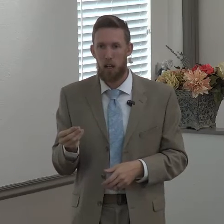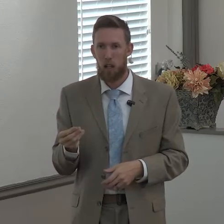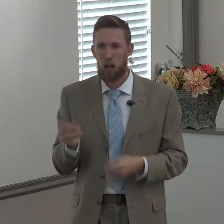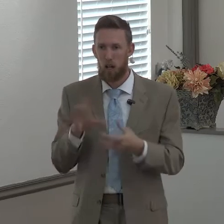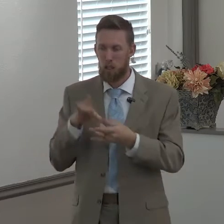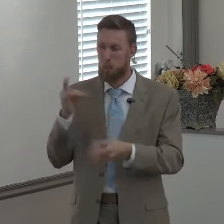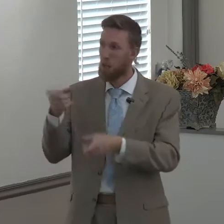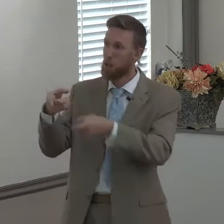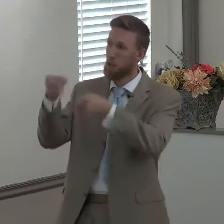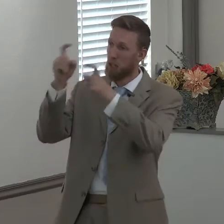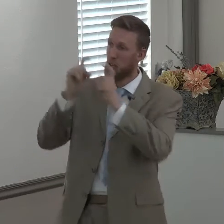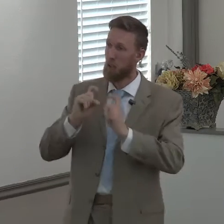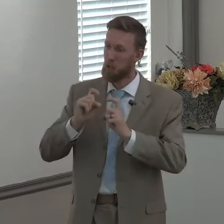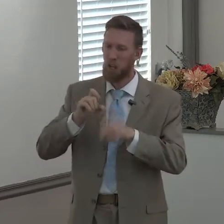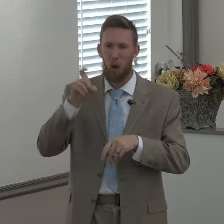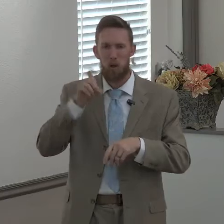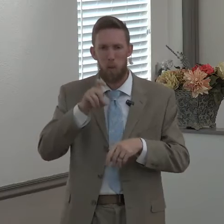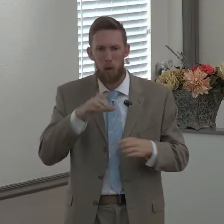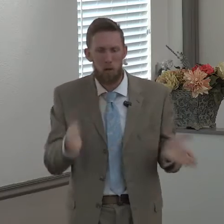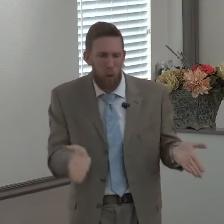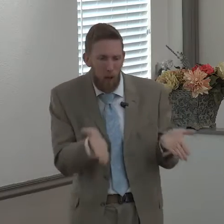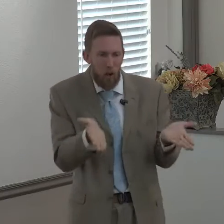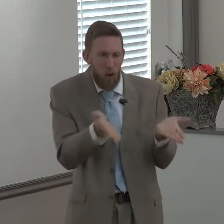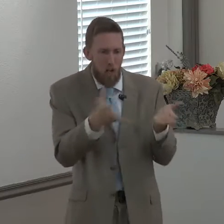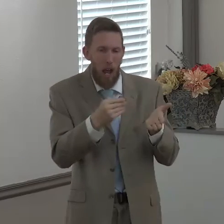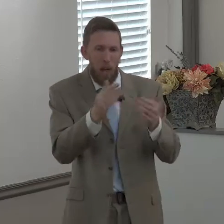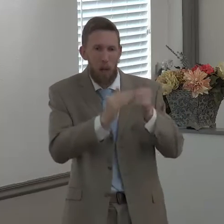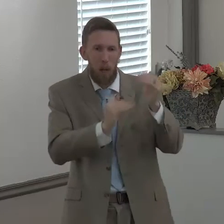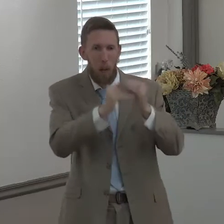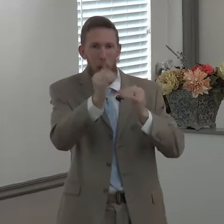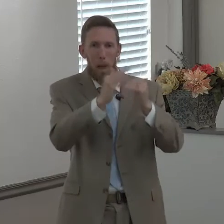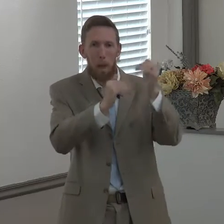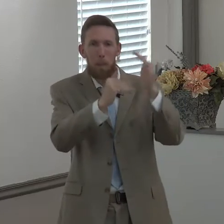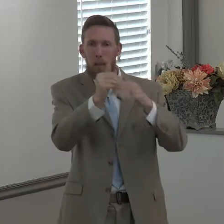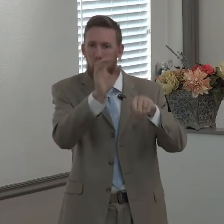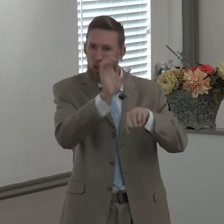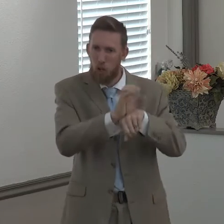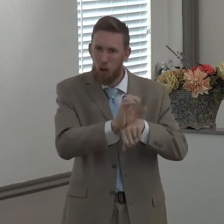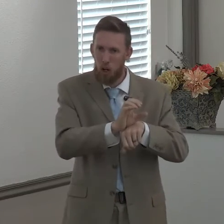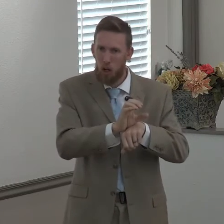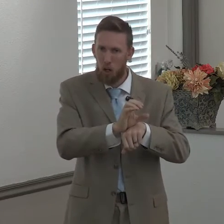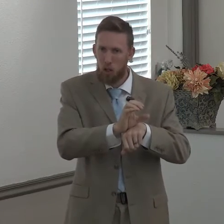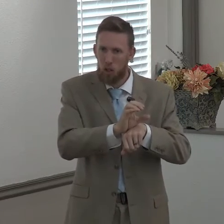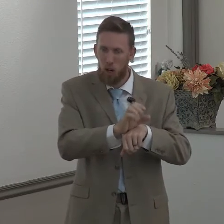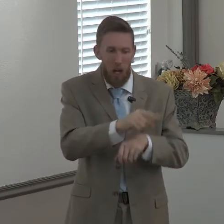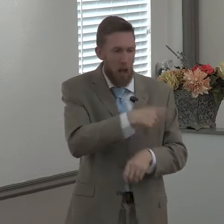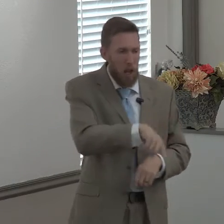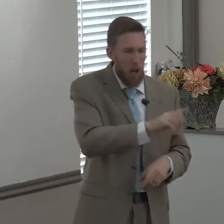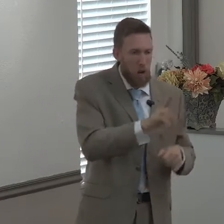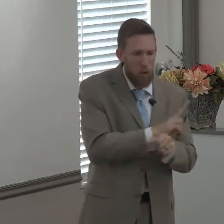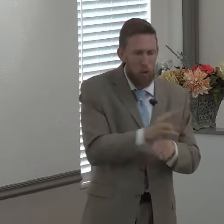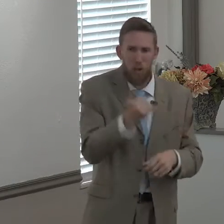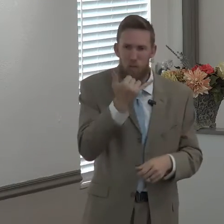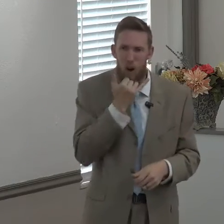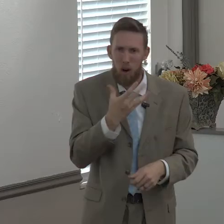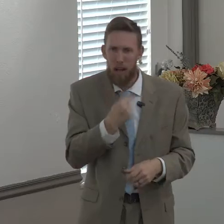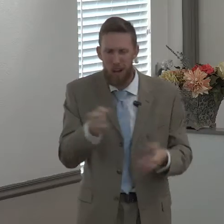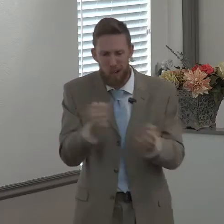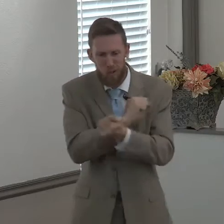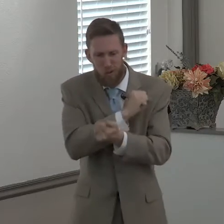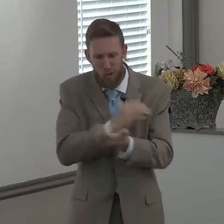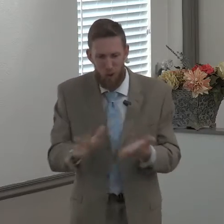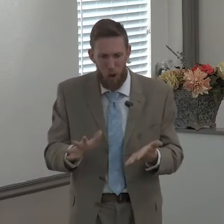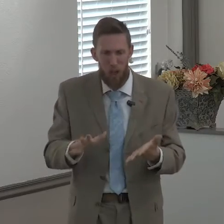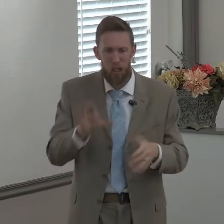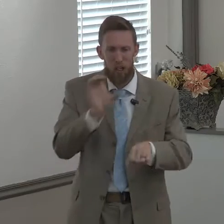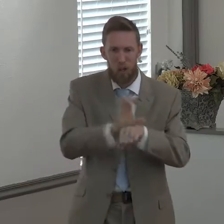The church was divided. We're speaking of the Corinthian church. And the very spiritual gifts that